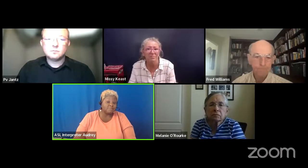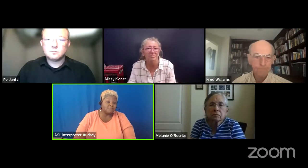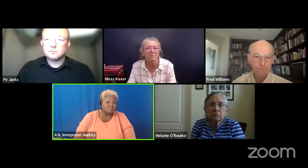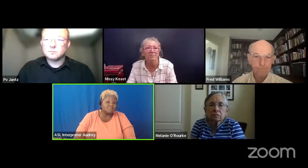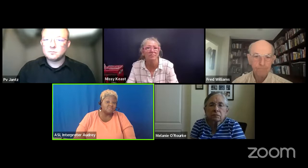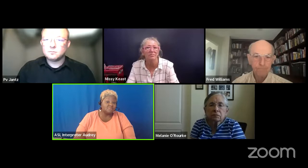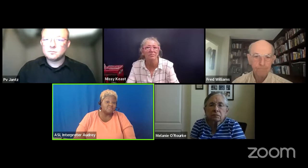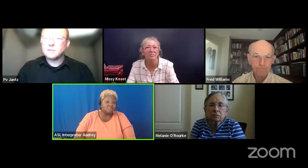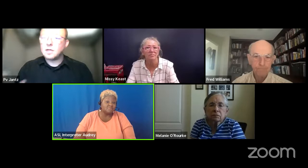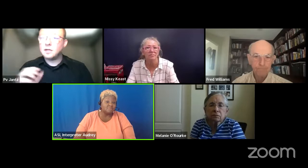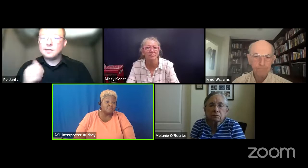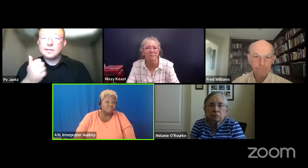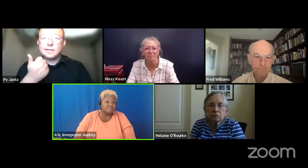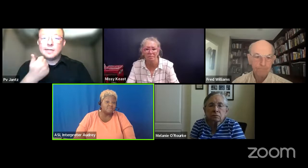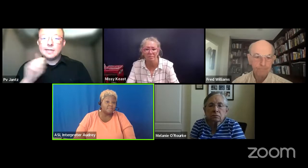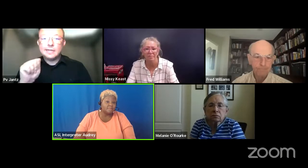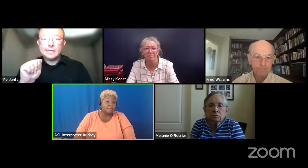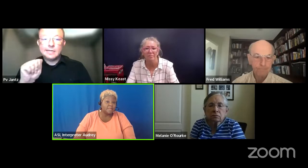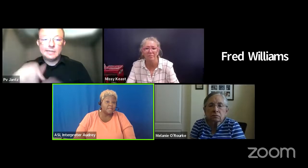place.